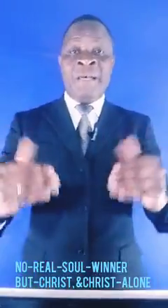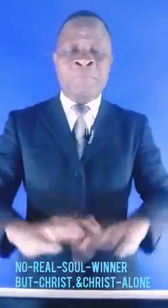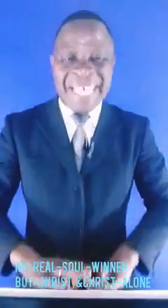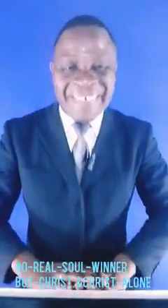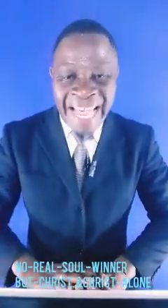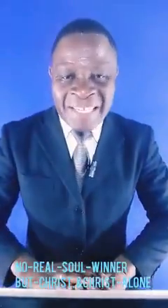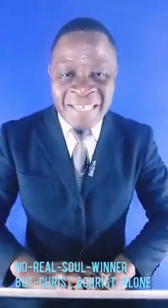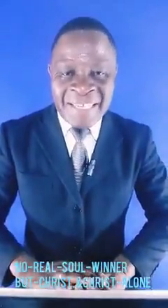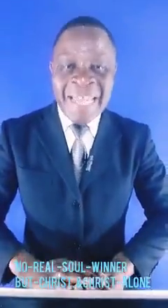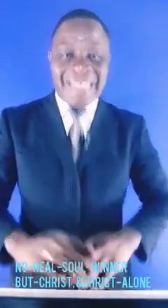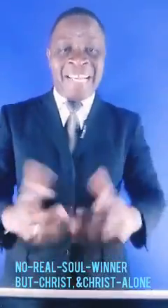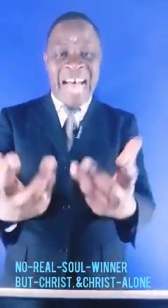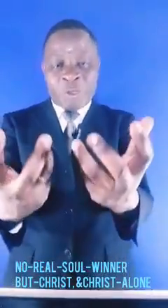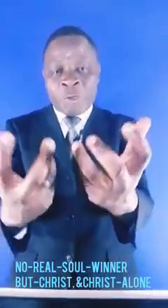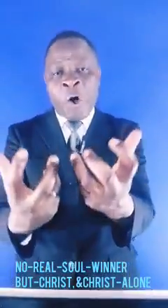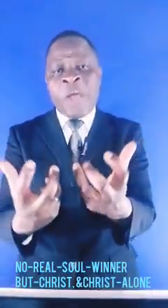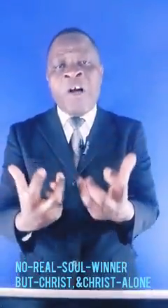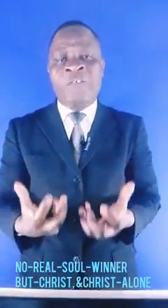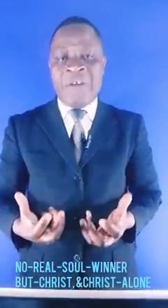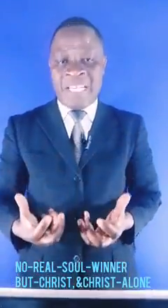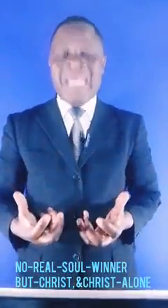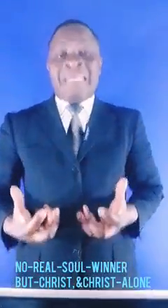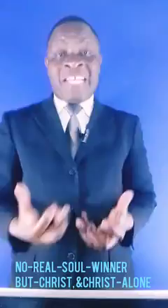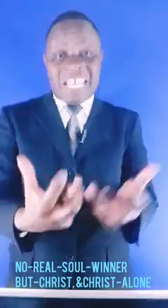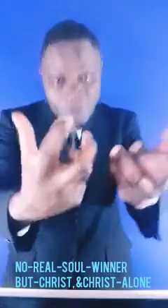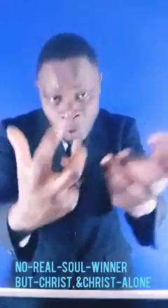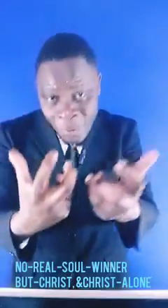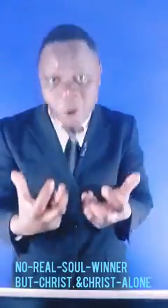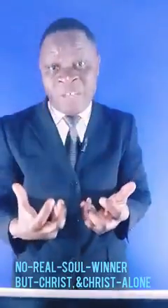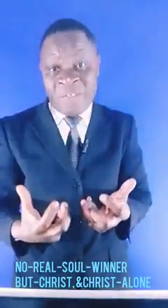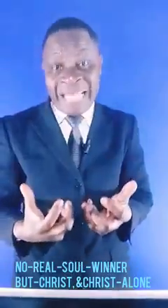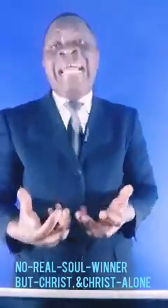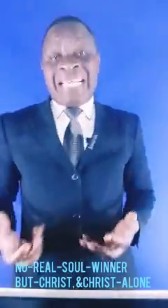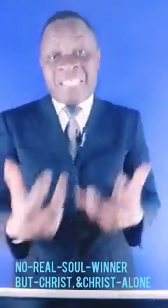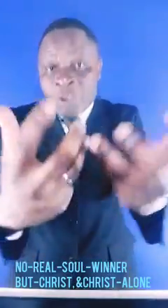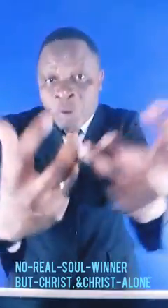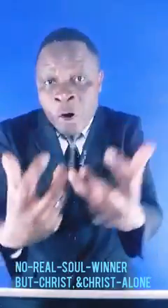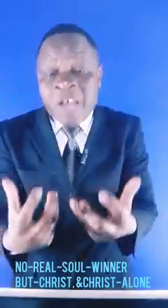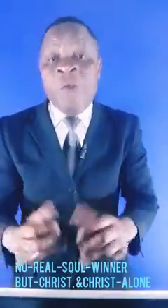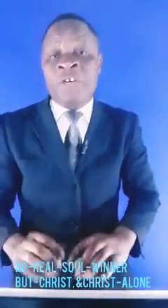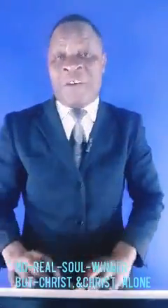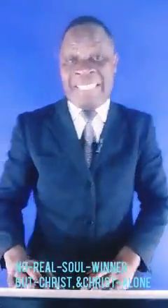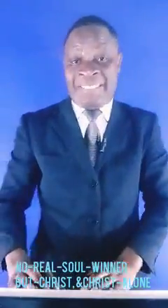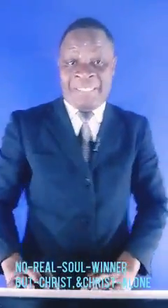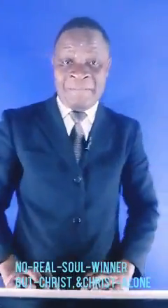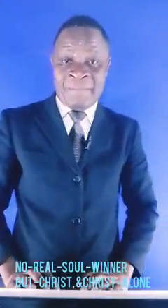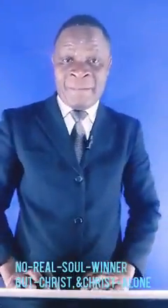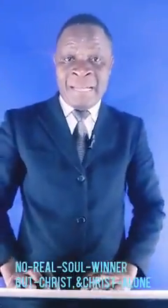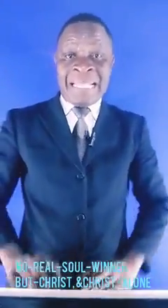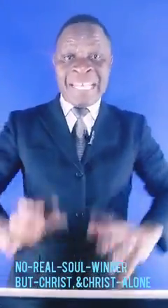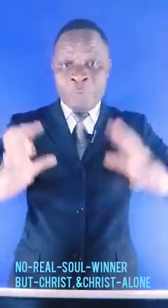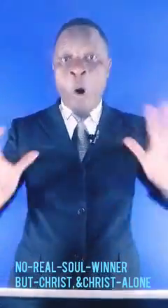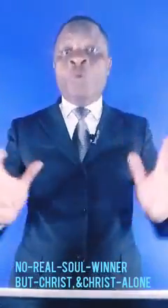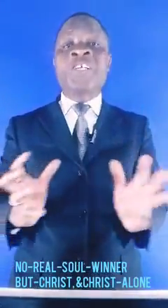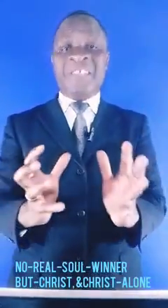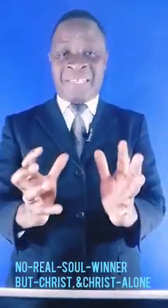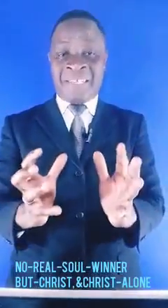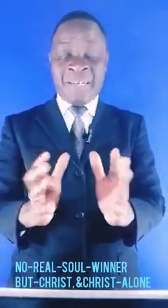by grace. There is a drawing of grace. There is a drawing of the Father. There is the drawing of Christ that causes us